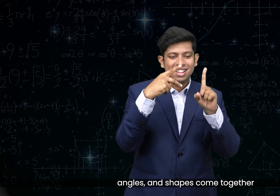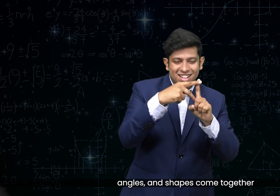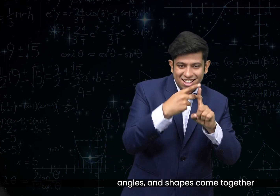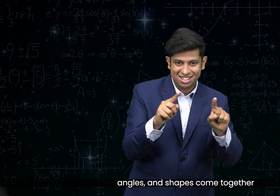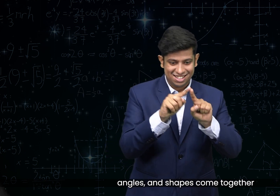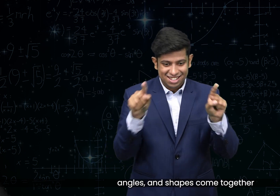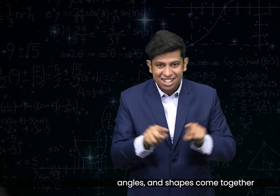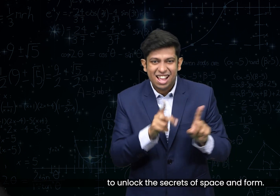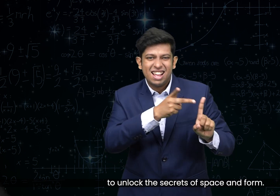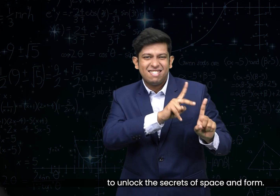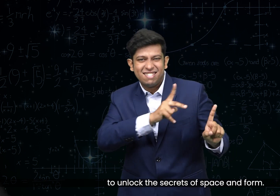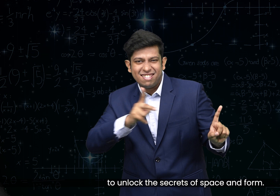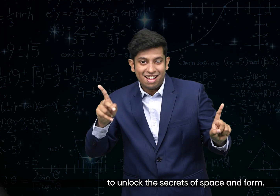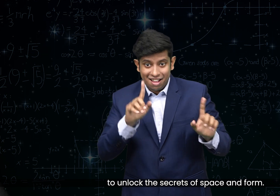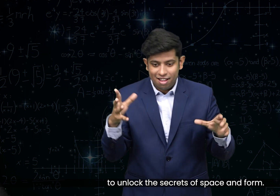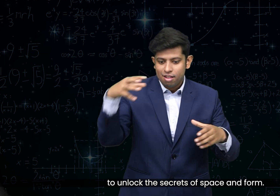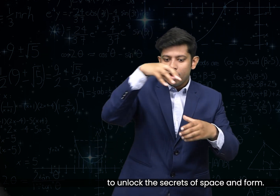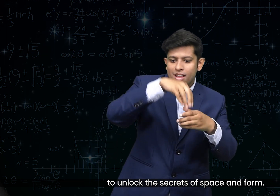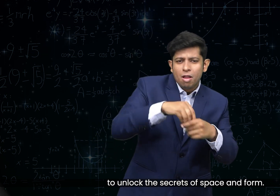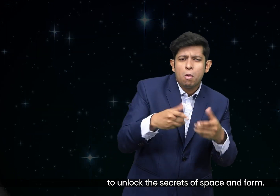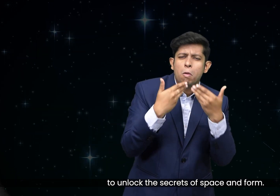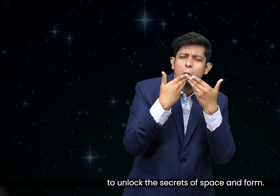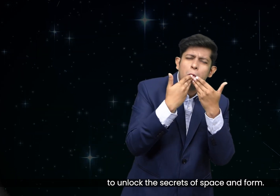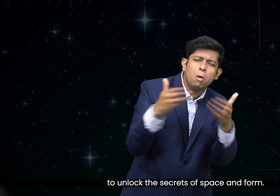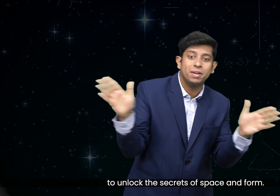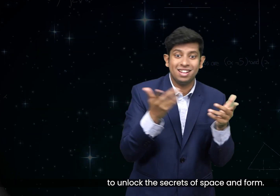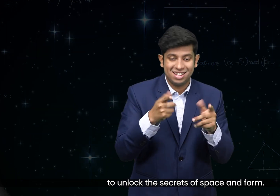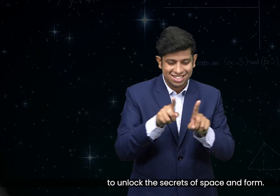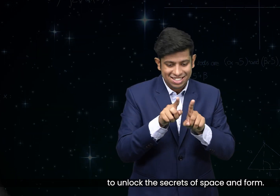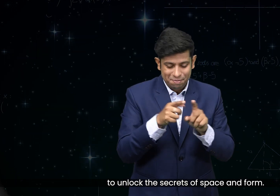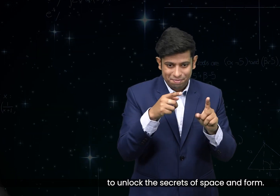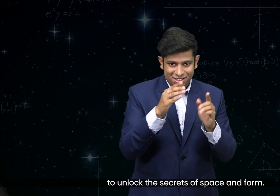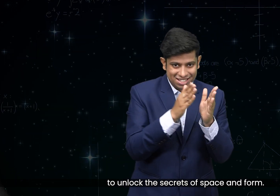come together to unlock the secrets of space and form.